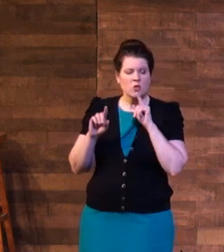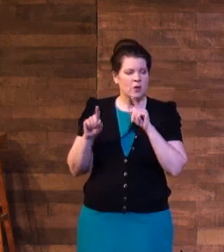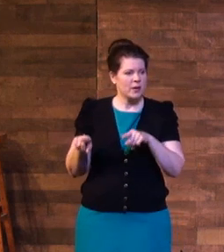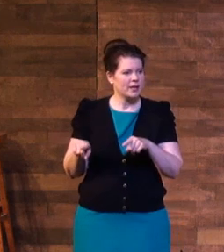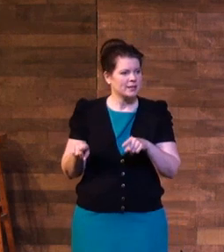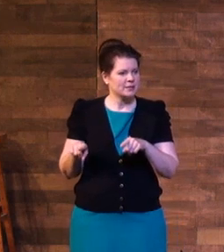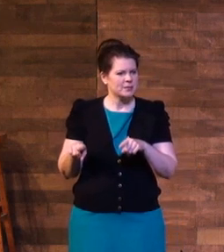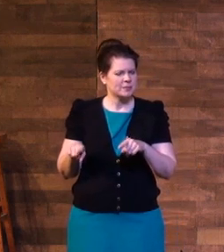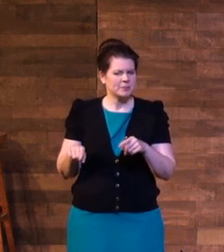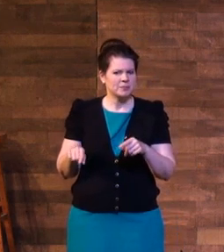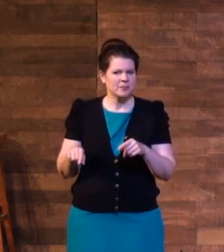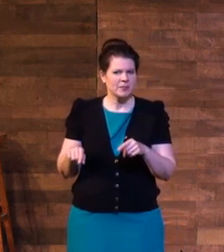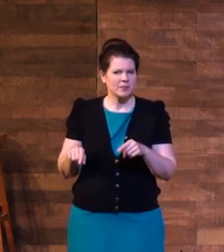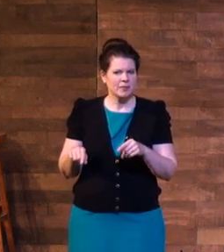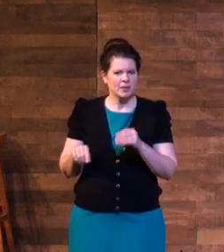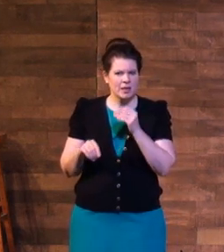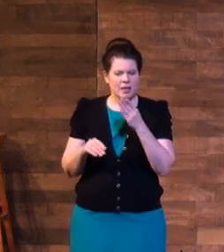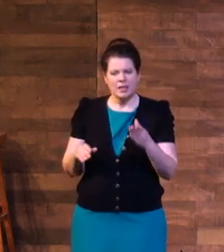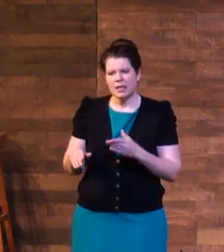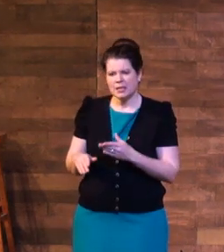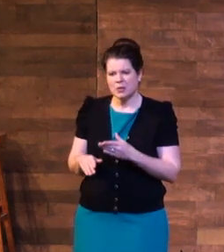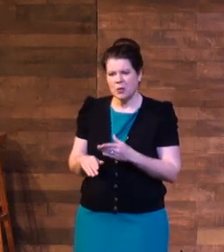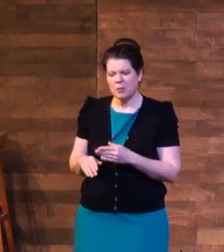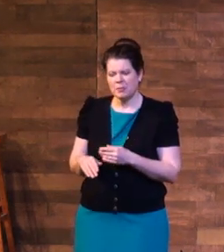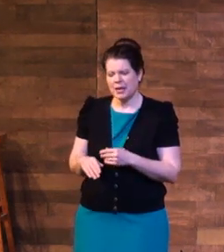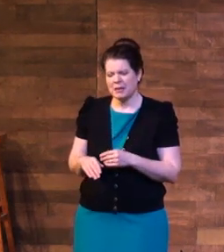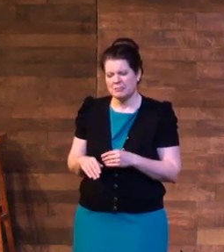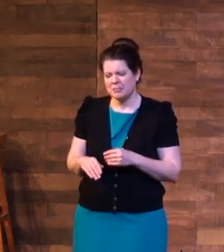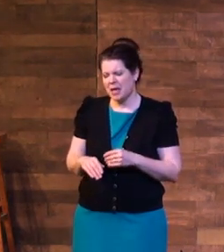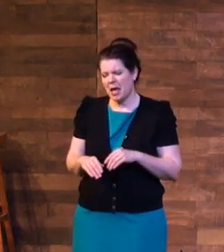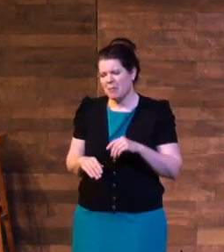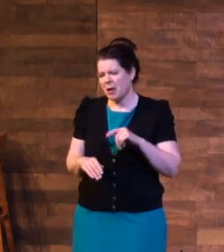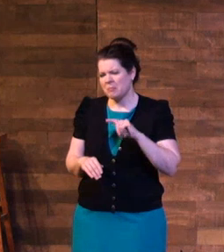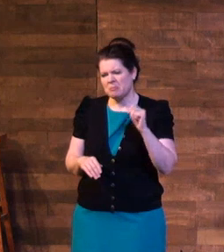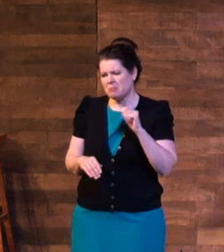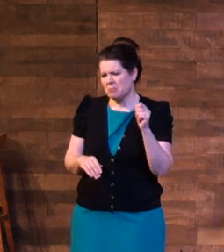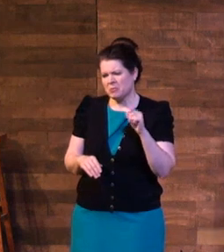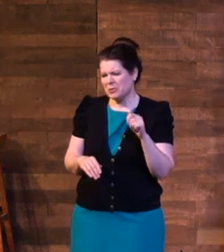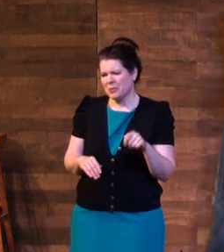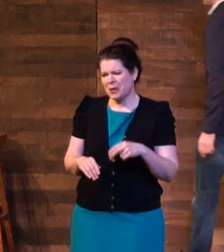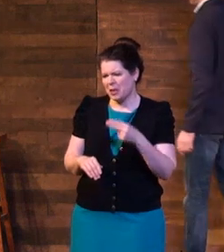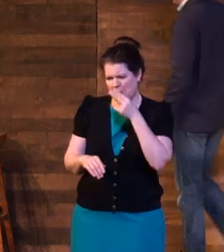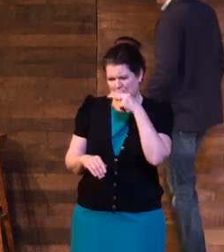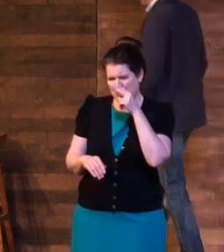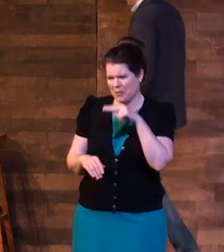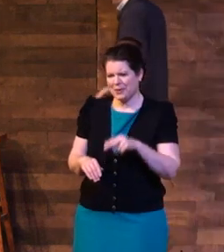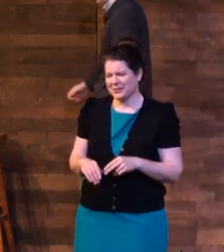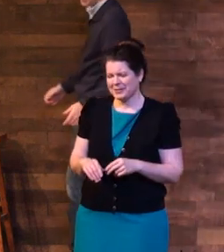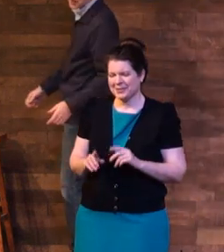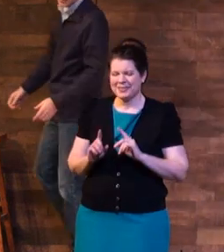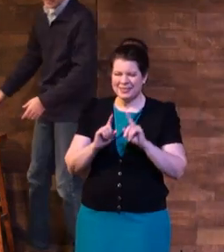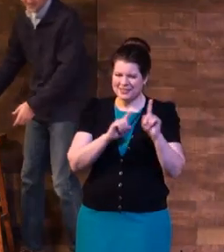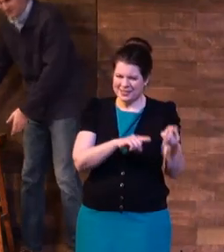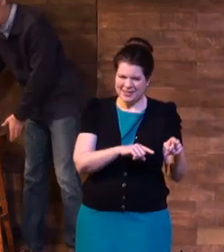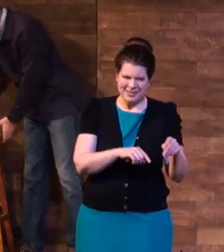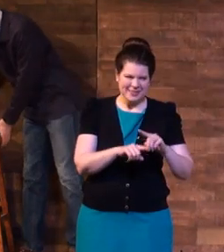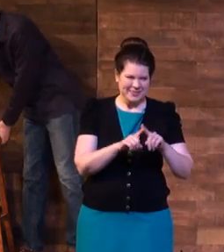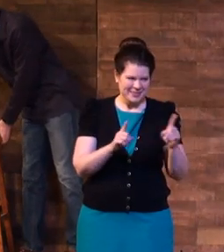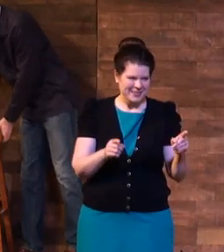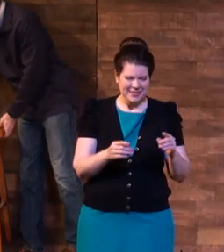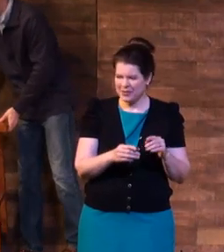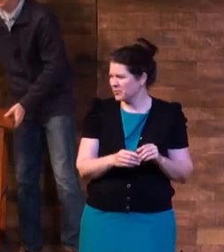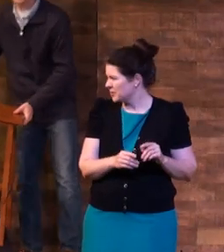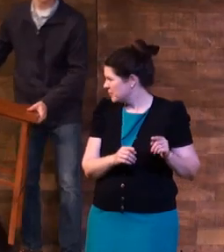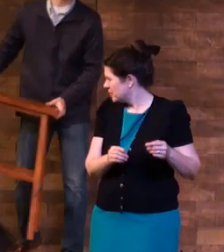they mostly told me about bathroom humor, and so I had to go a different direction for this. So, object lesson time. Kids